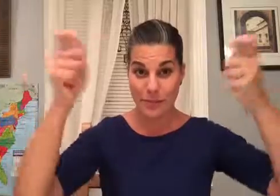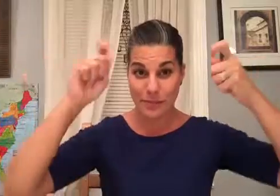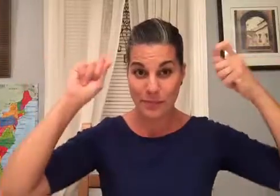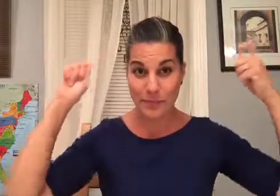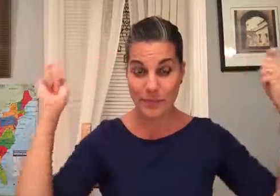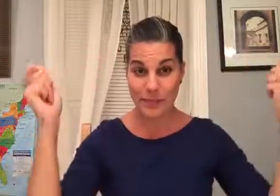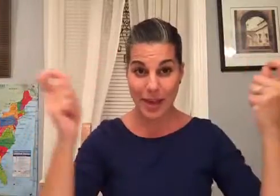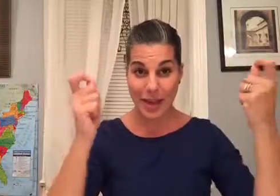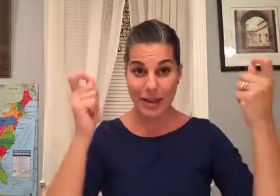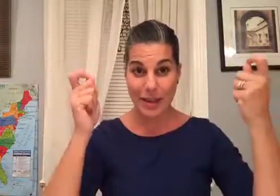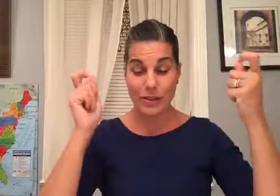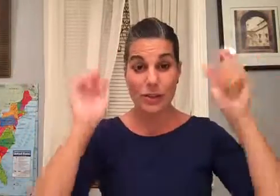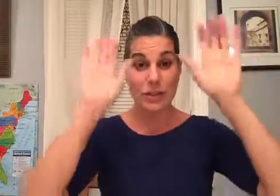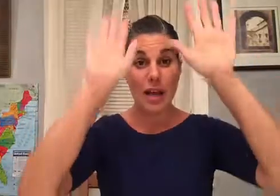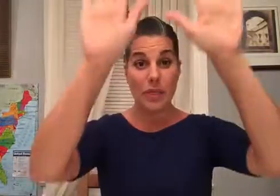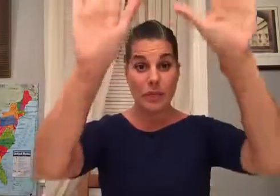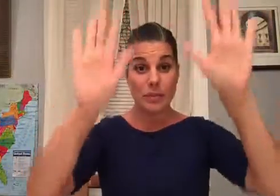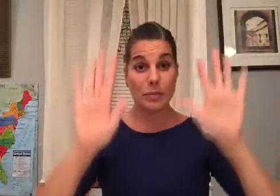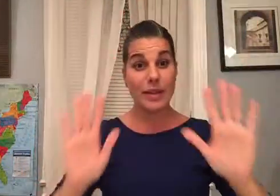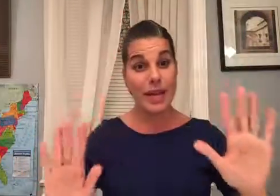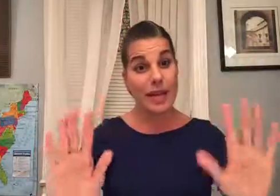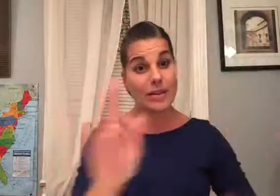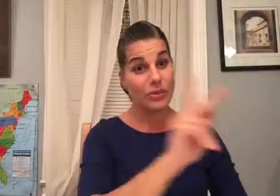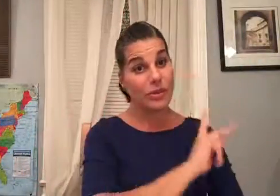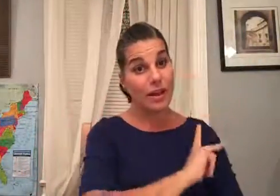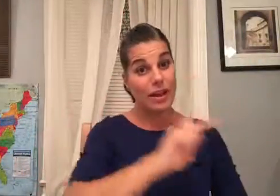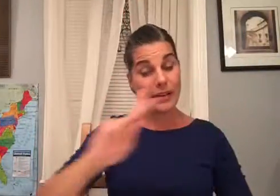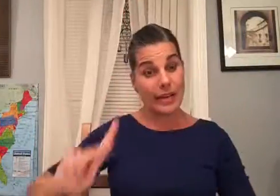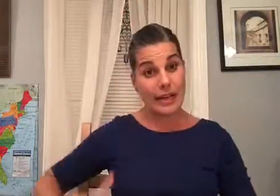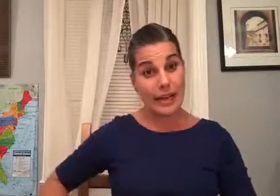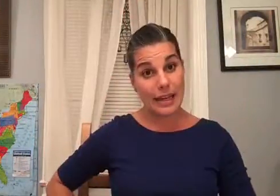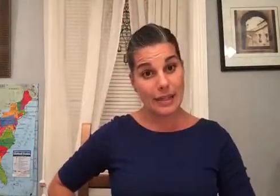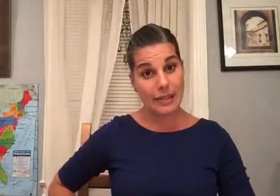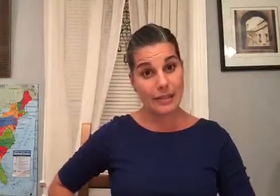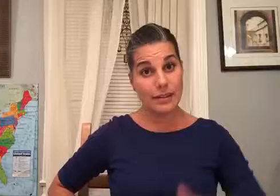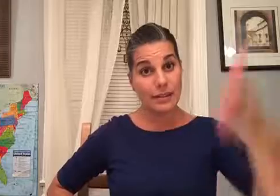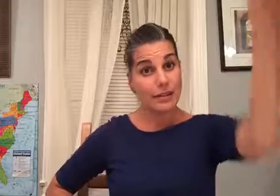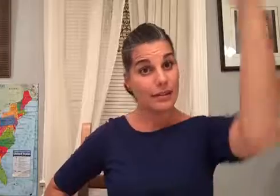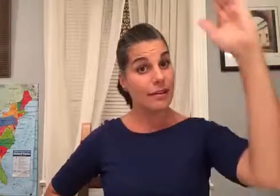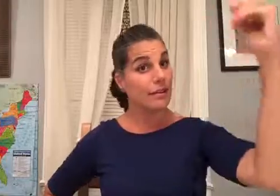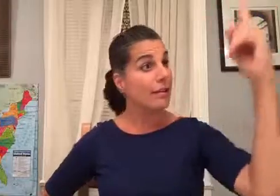around. Okay? So it's the splendor of a king.